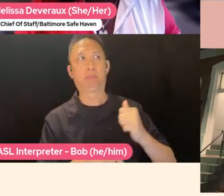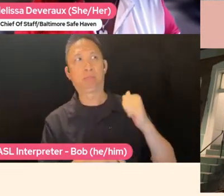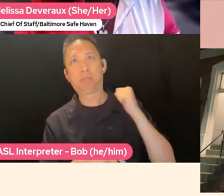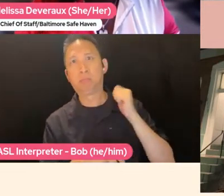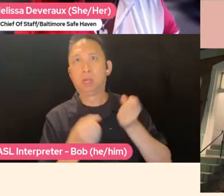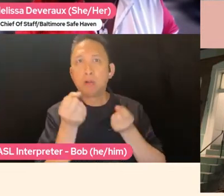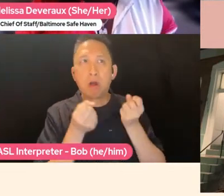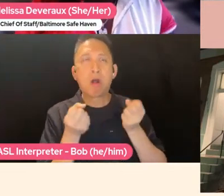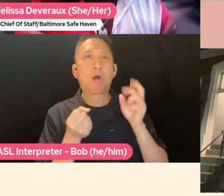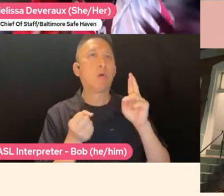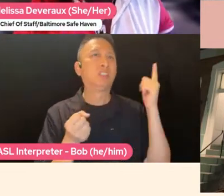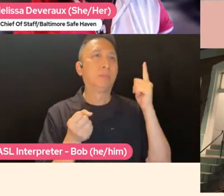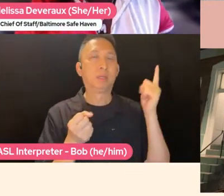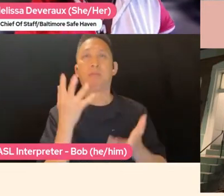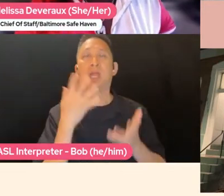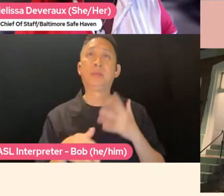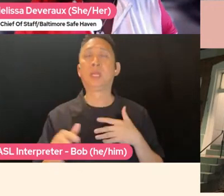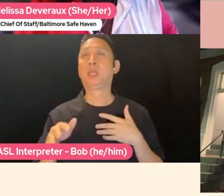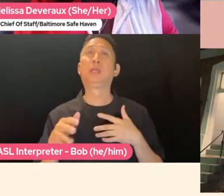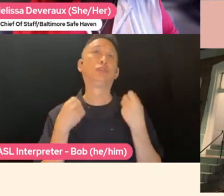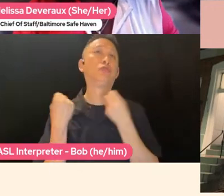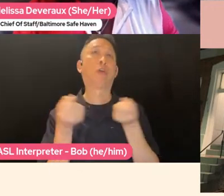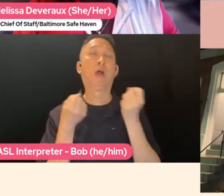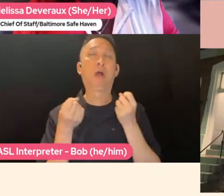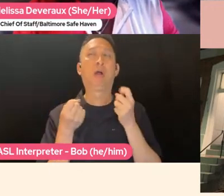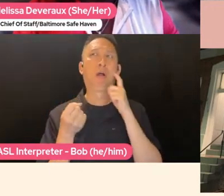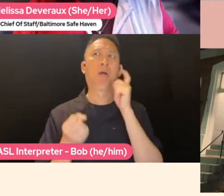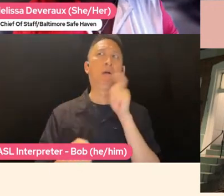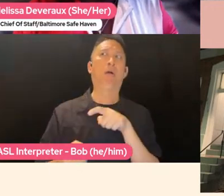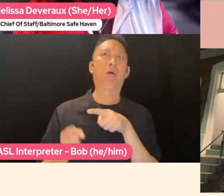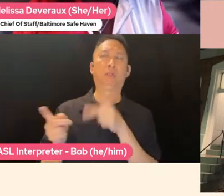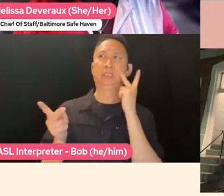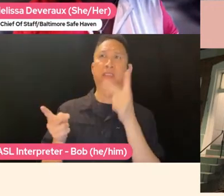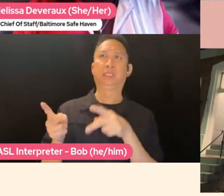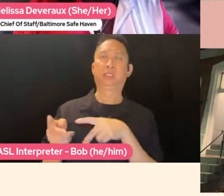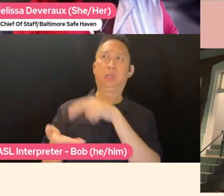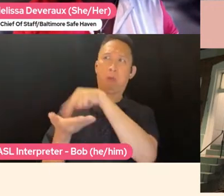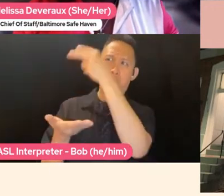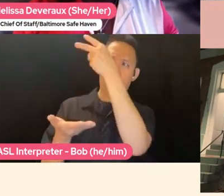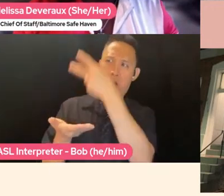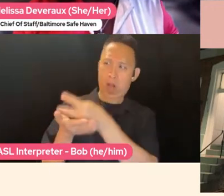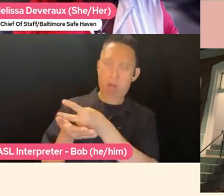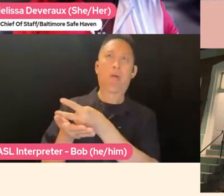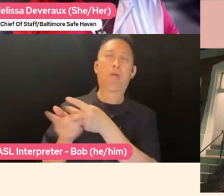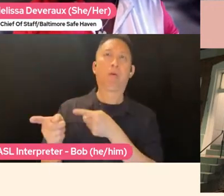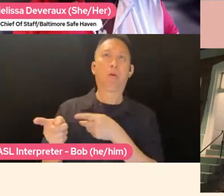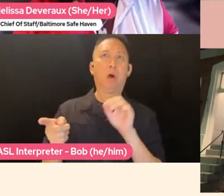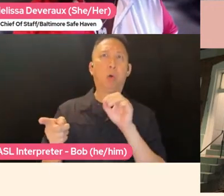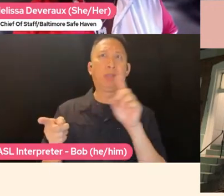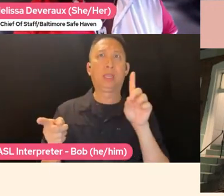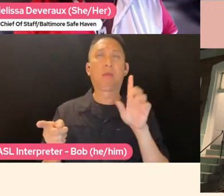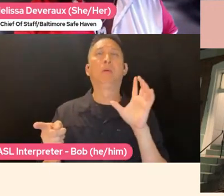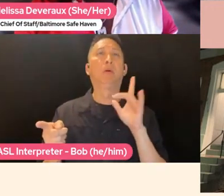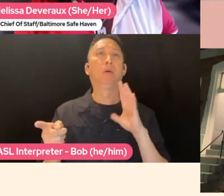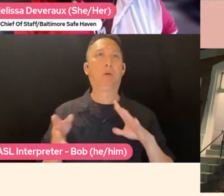stumble across someone that is in the process of having an overdose, and that could potentially save their lives.